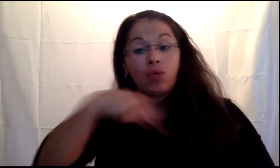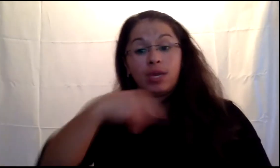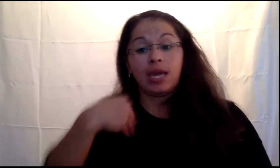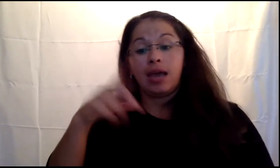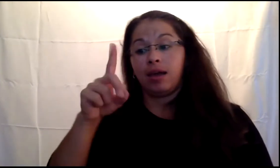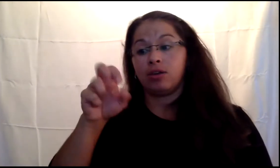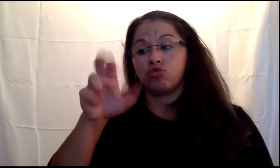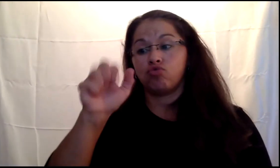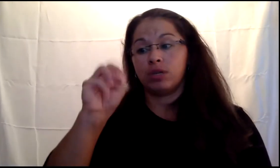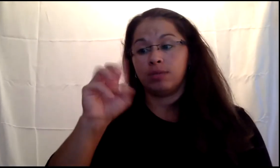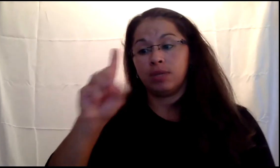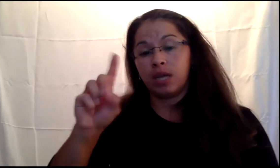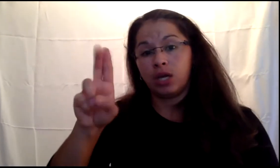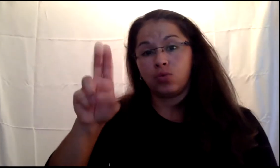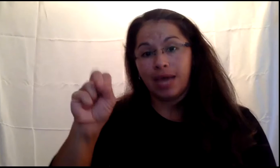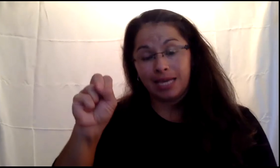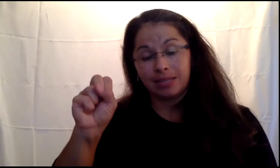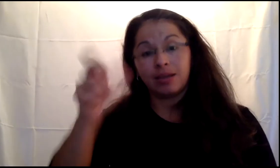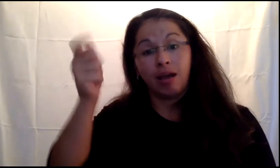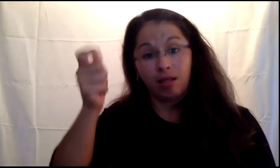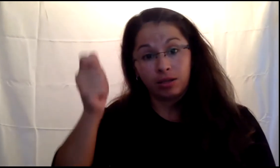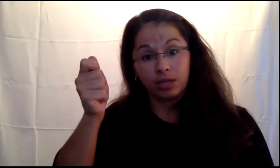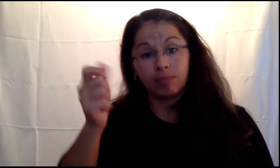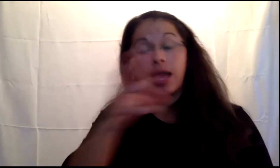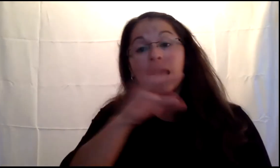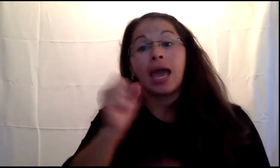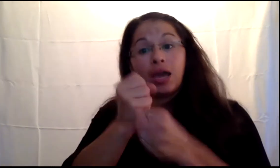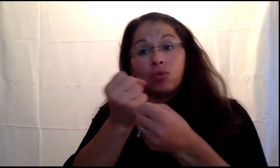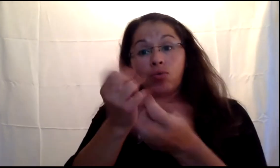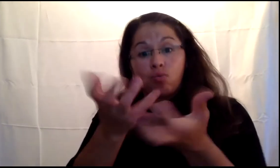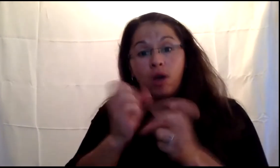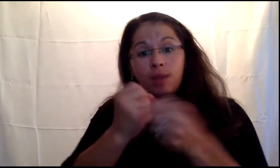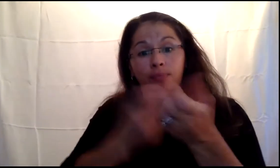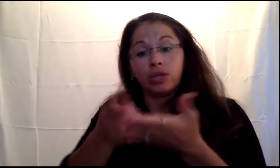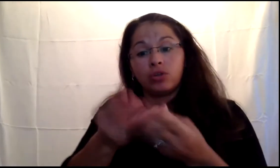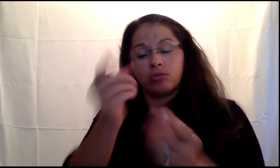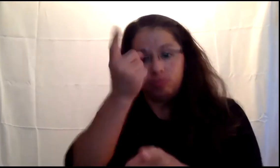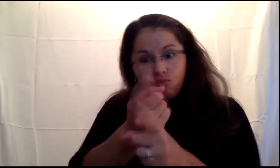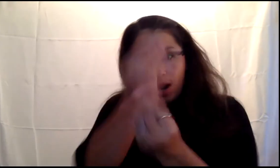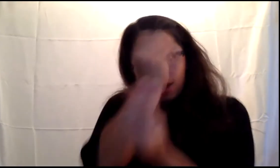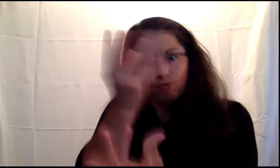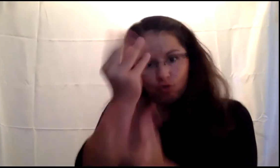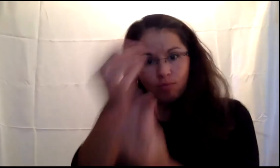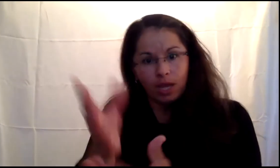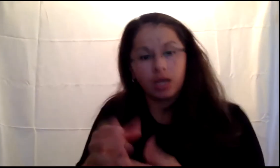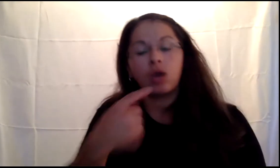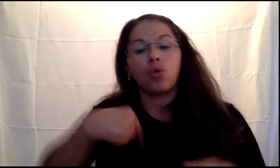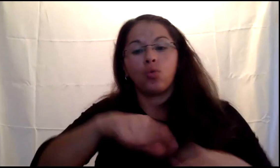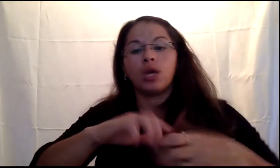getting the right information, we're also partners with NHI and some other organizations that